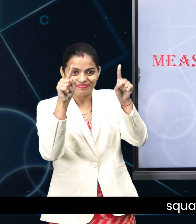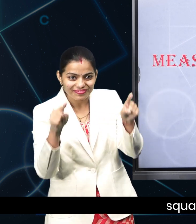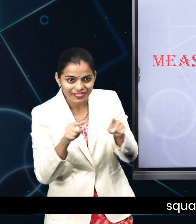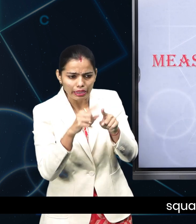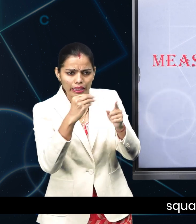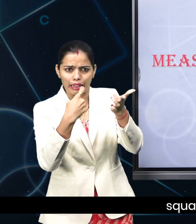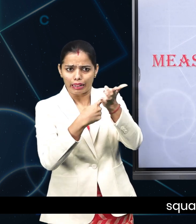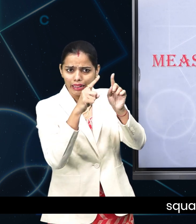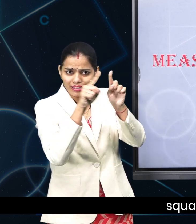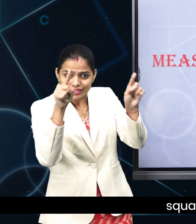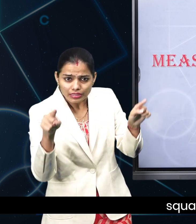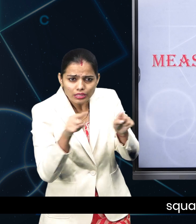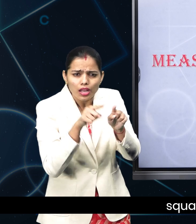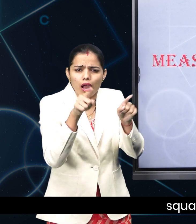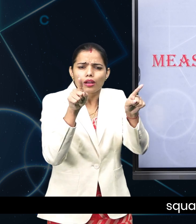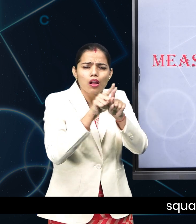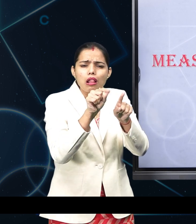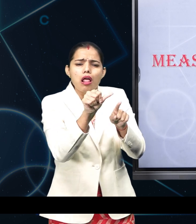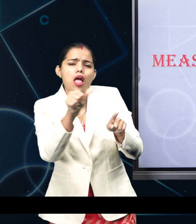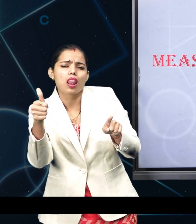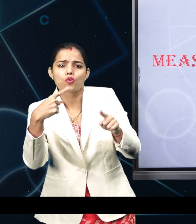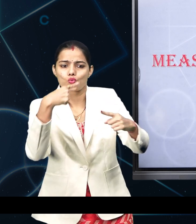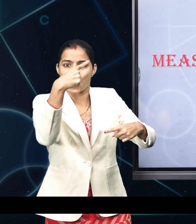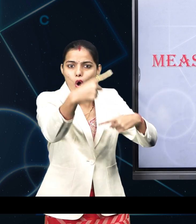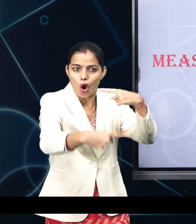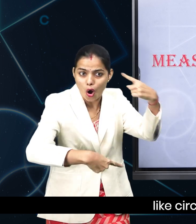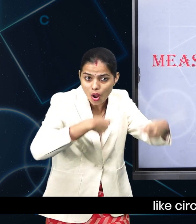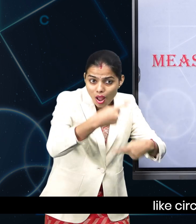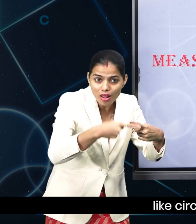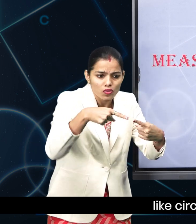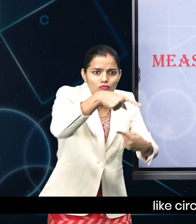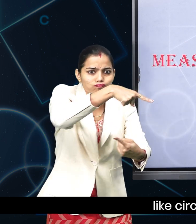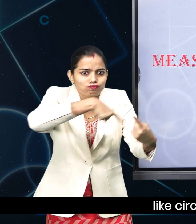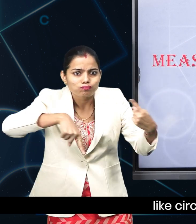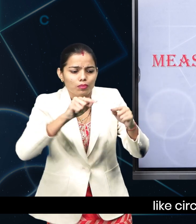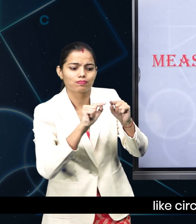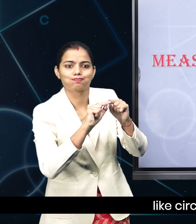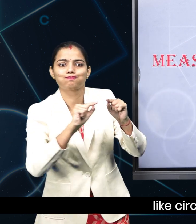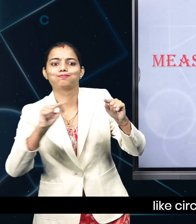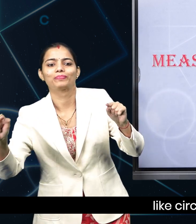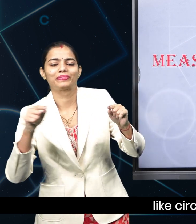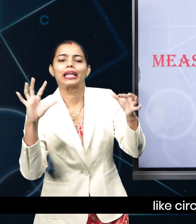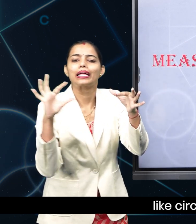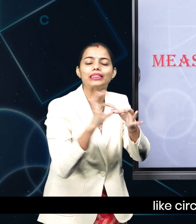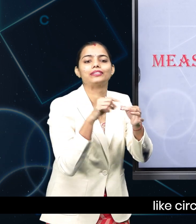squares, and rectangles, while others, like circles, have curved lines.